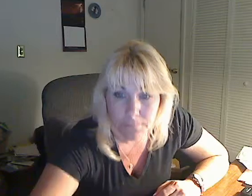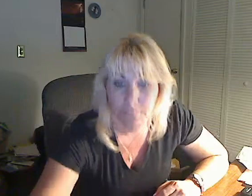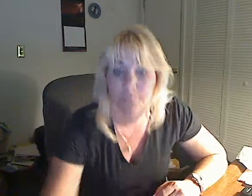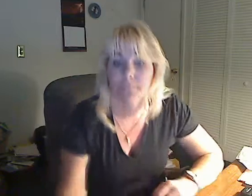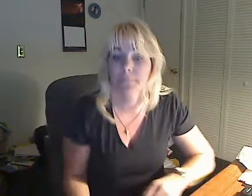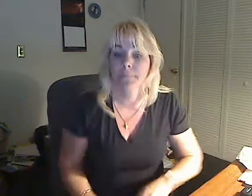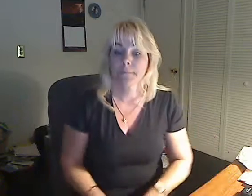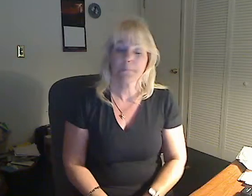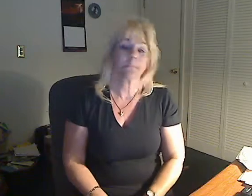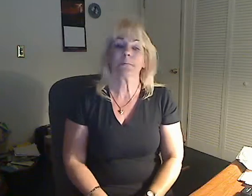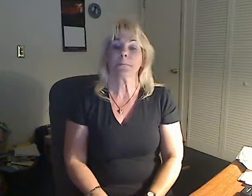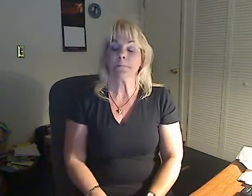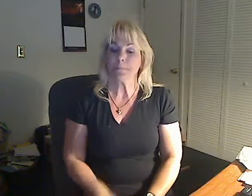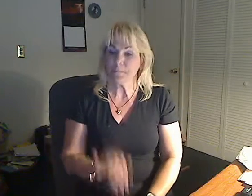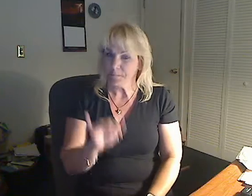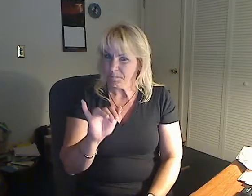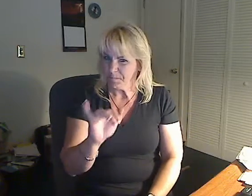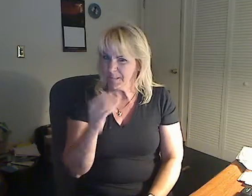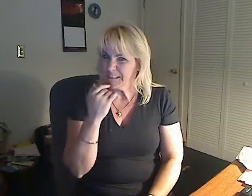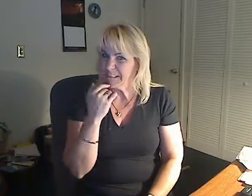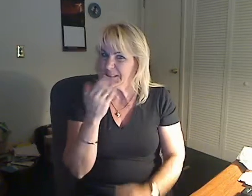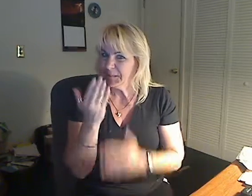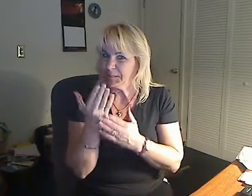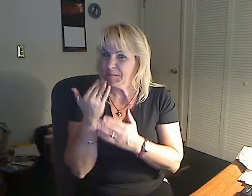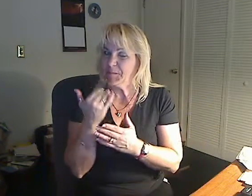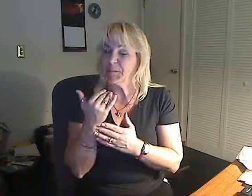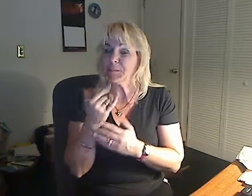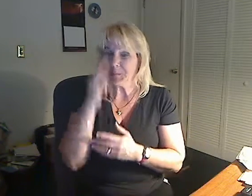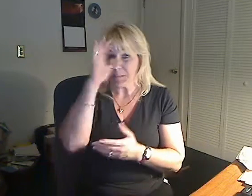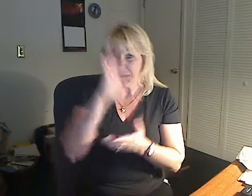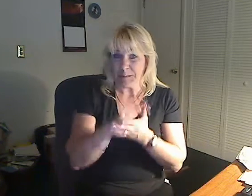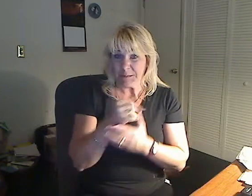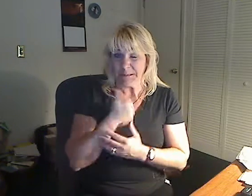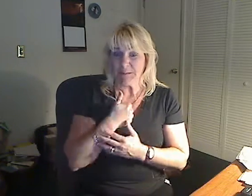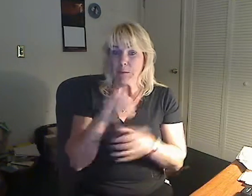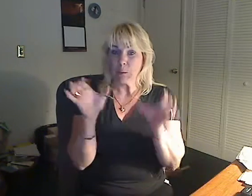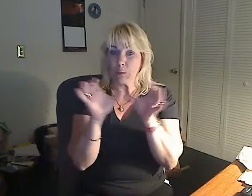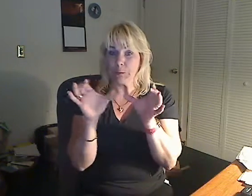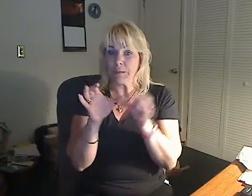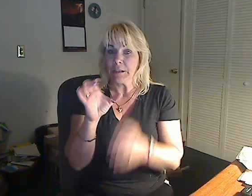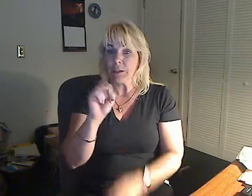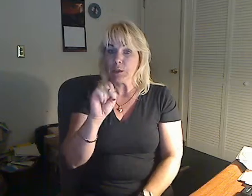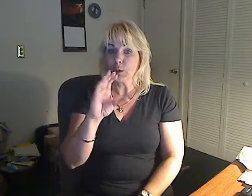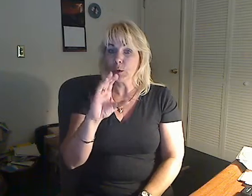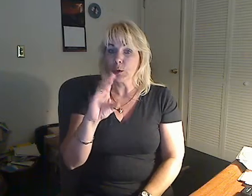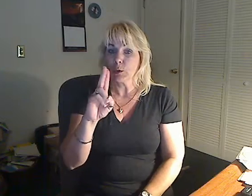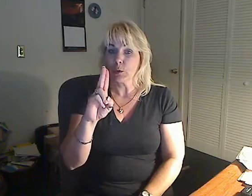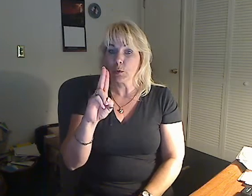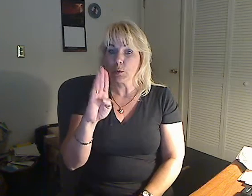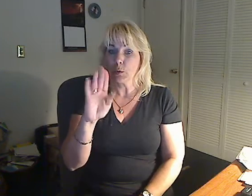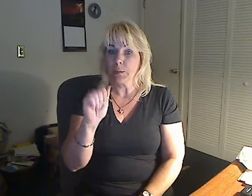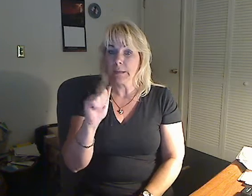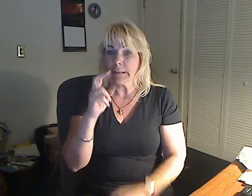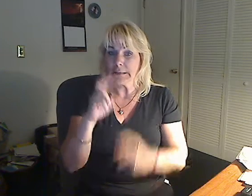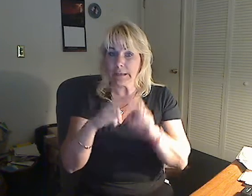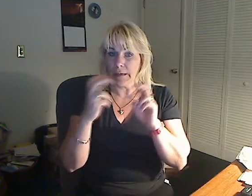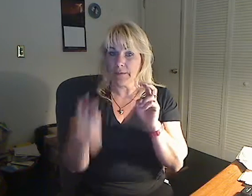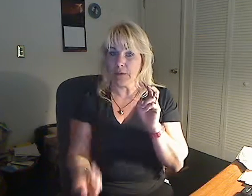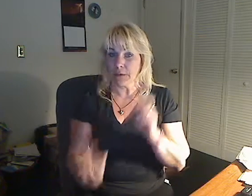I told you, my husband and I are certified scuba divers, and I'll admit, I don't like it near as much as he does. And one of the main reasons